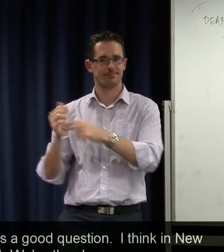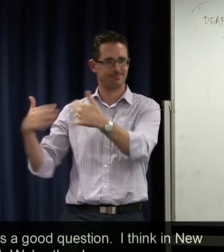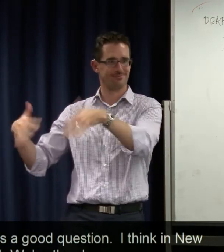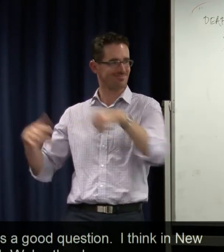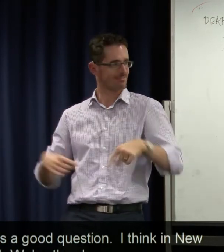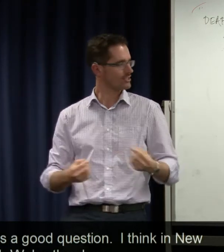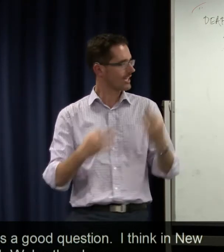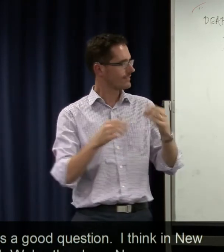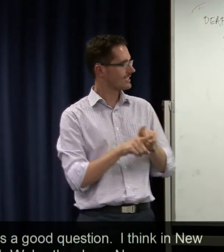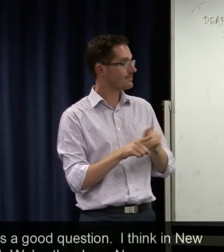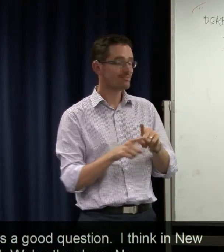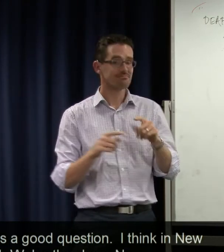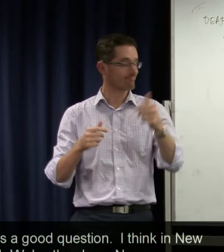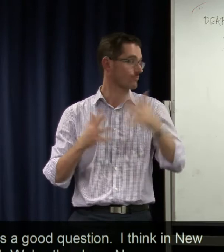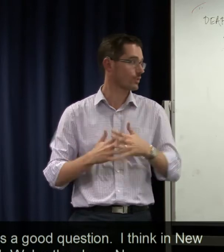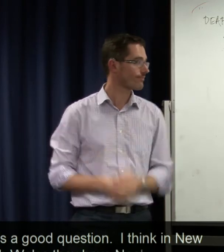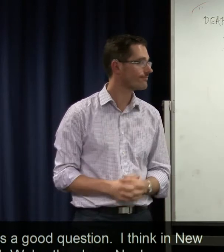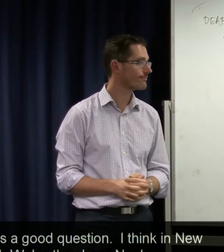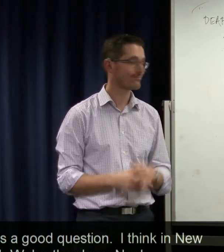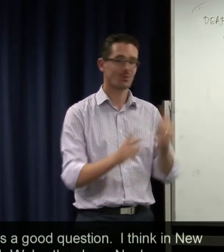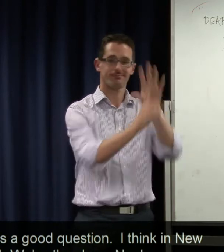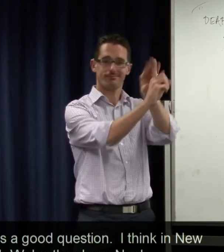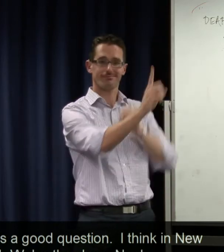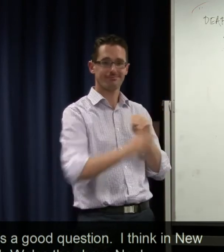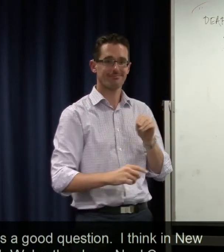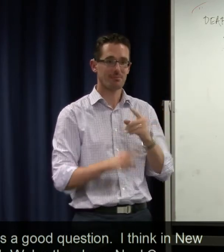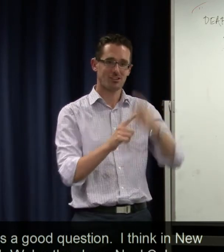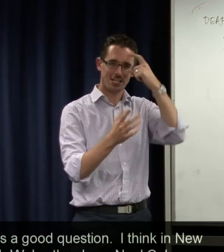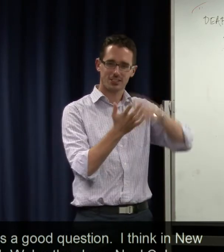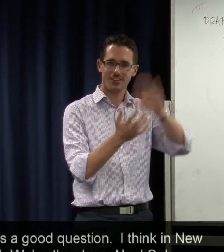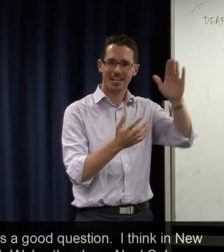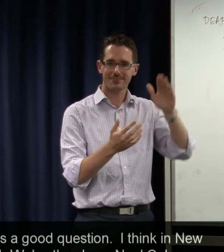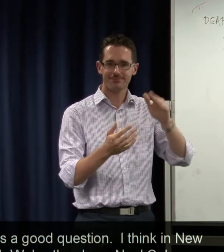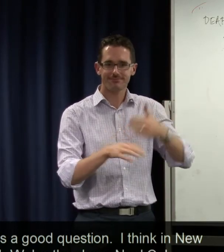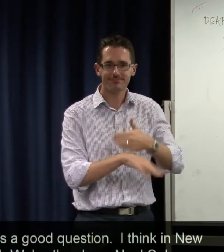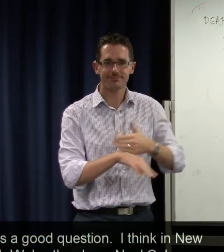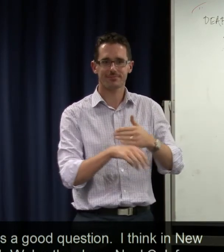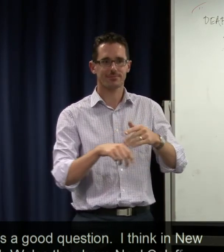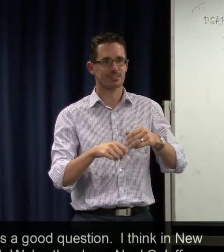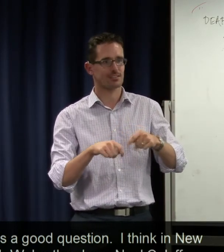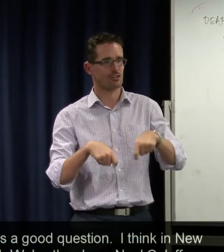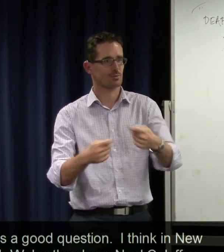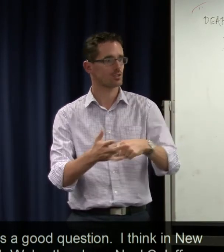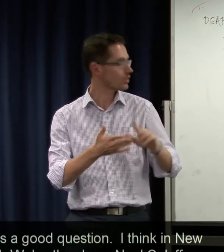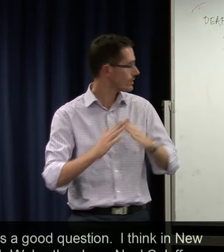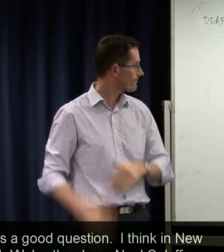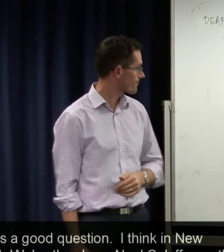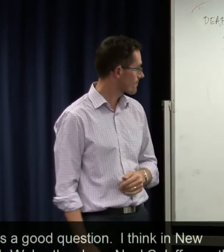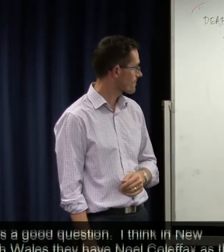their patron. So we don't have anything like that here. So maybe we could use that model, recognise their hard work or someone's